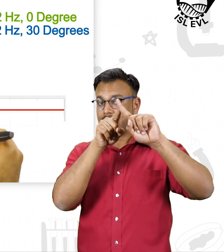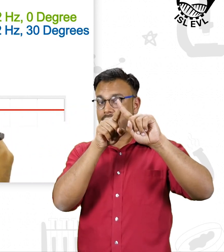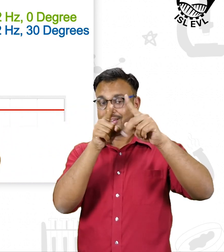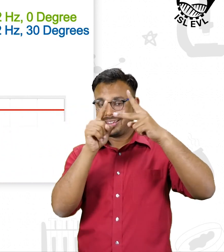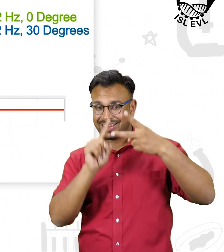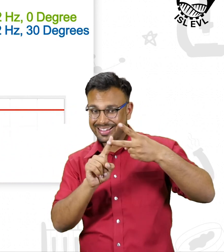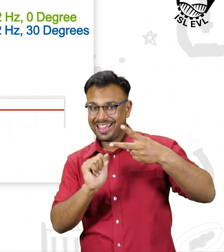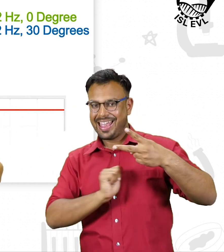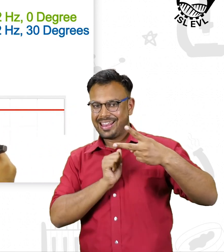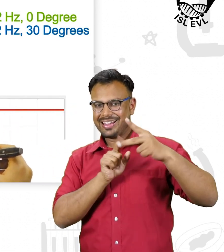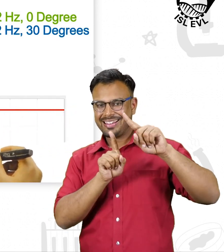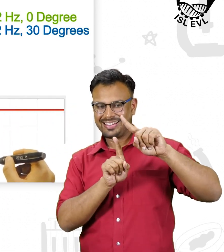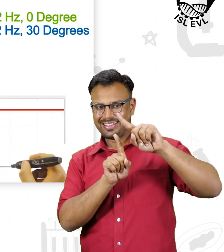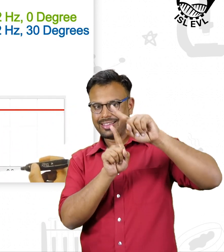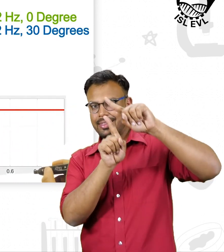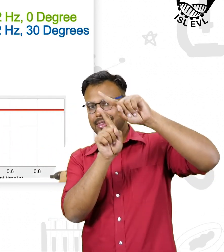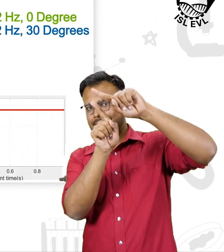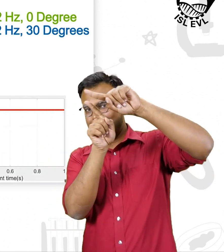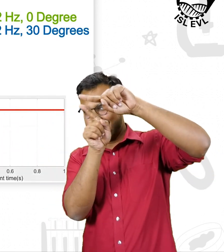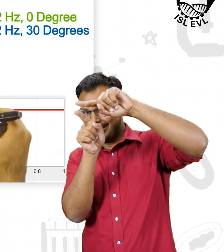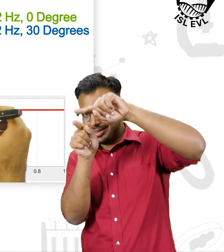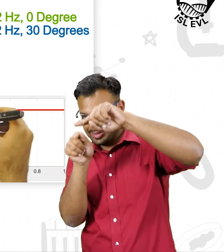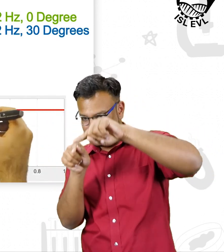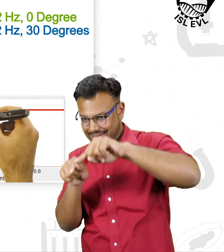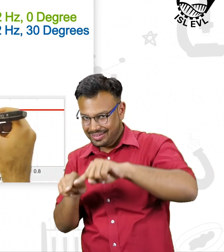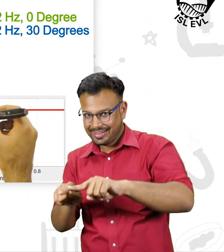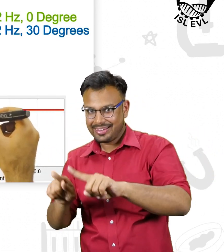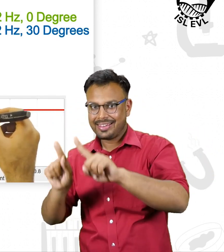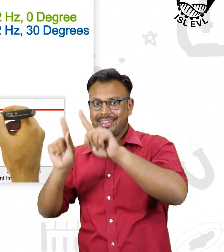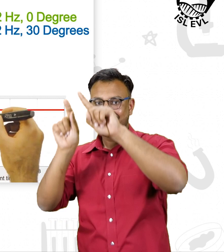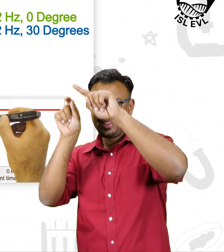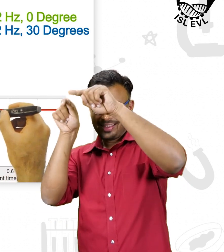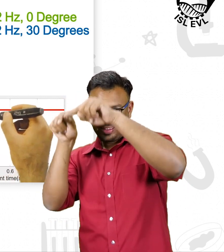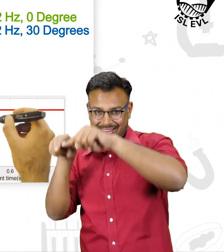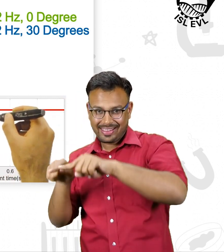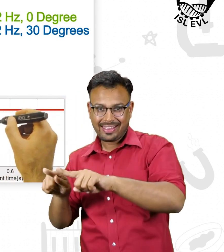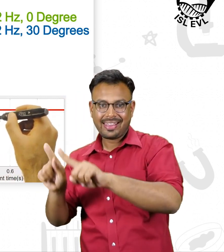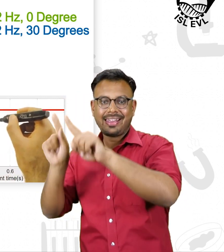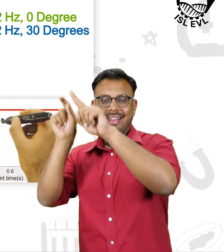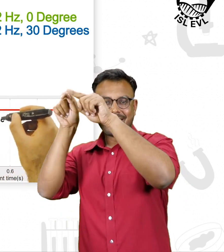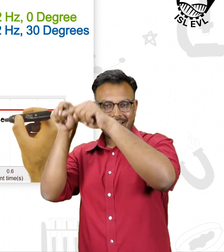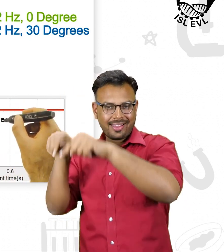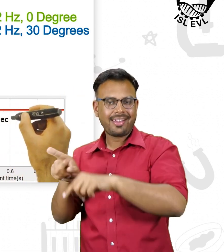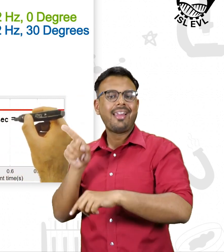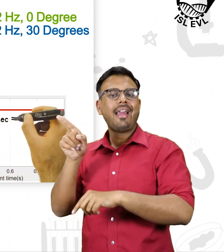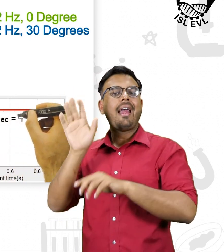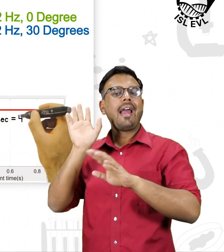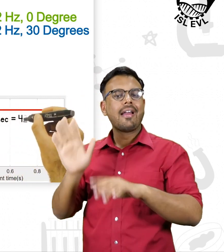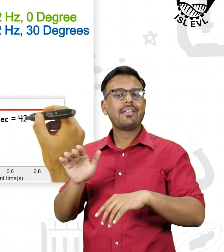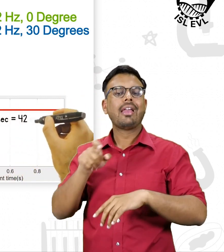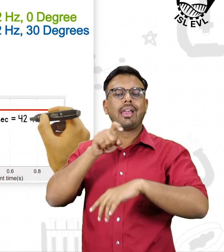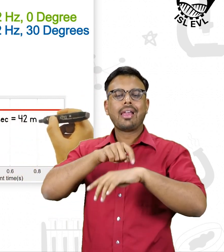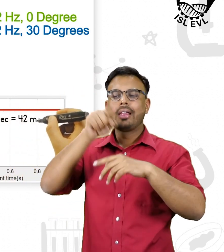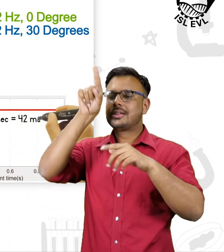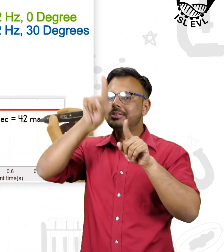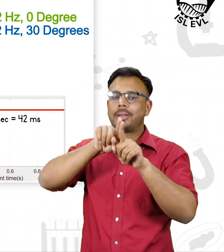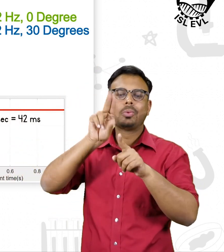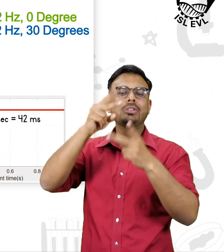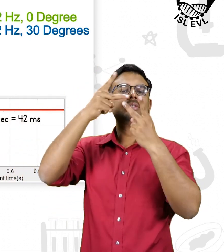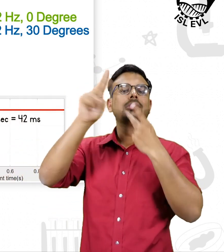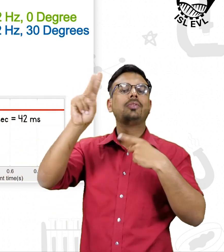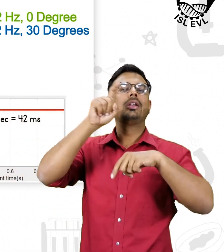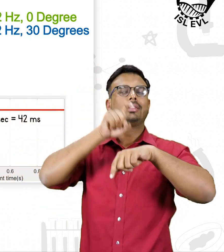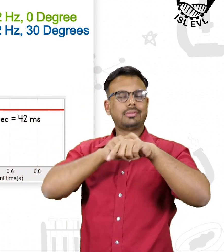time difference. We can see here that the clock is running 42 milliseconds faster for every 1 second and it will